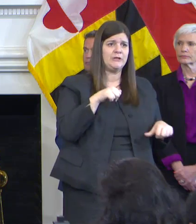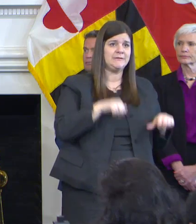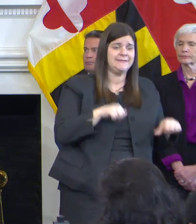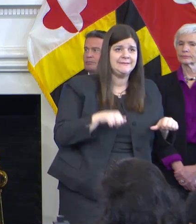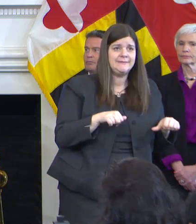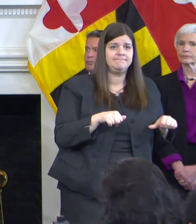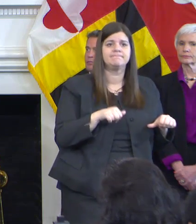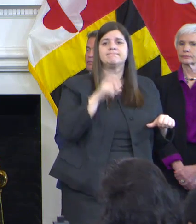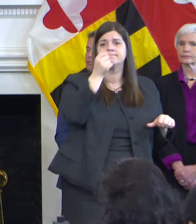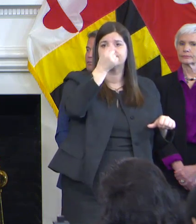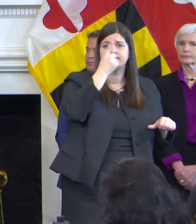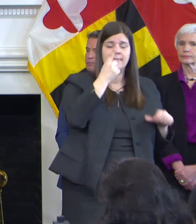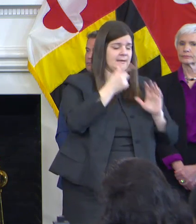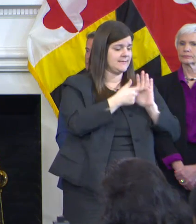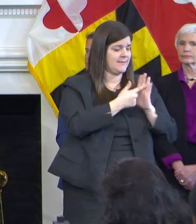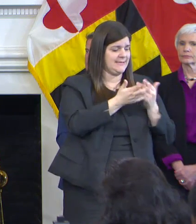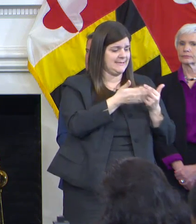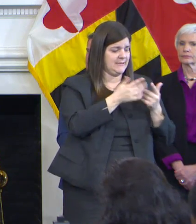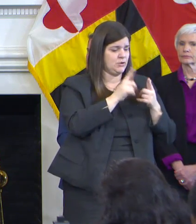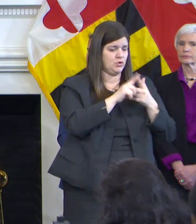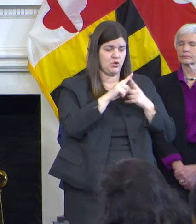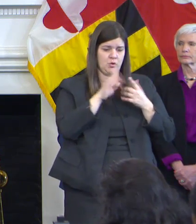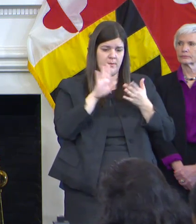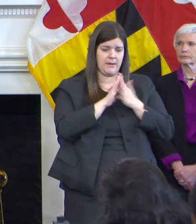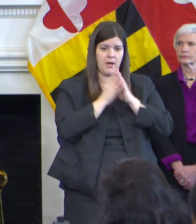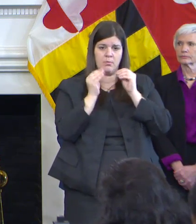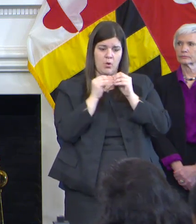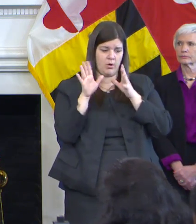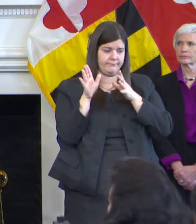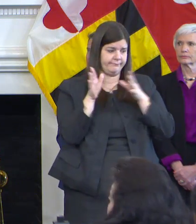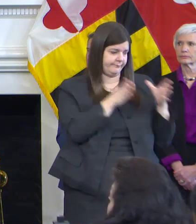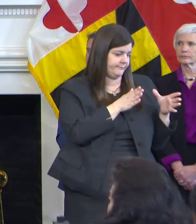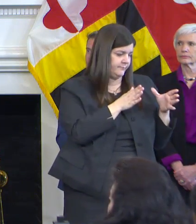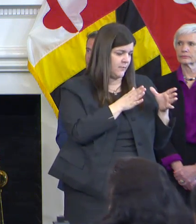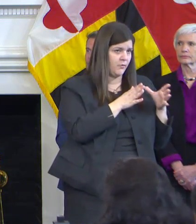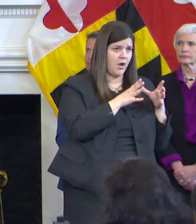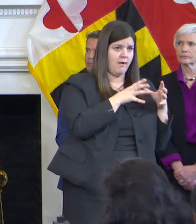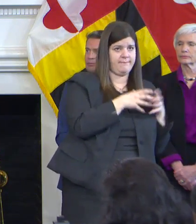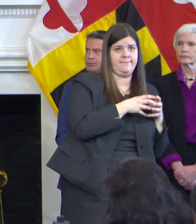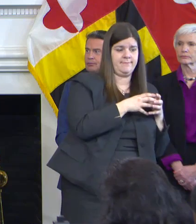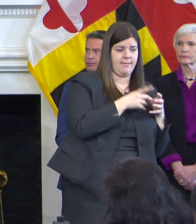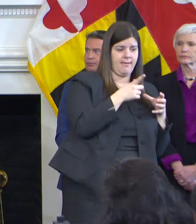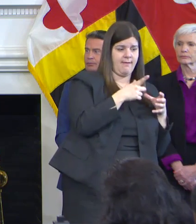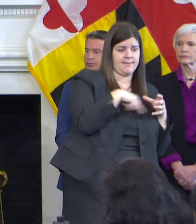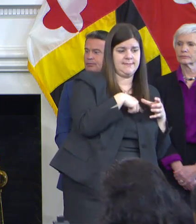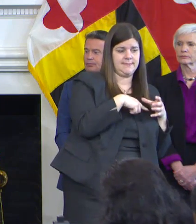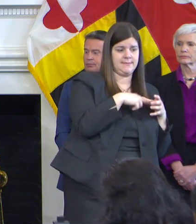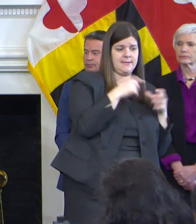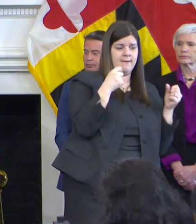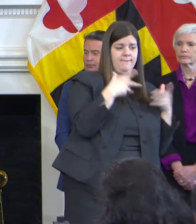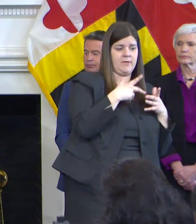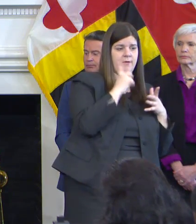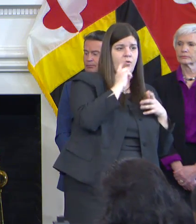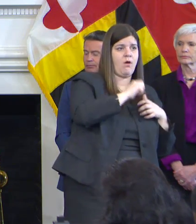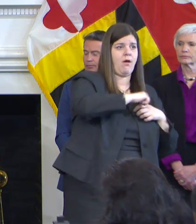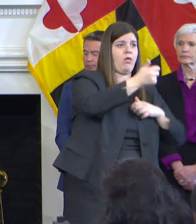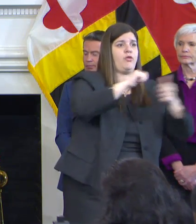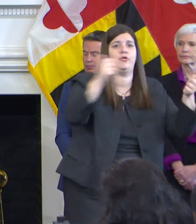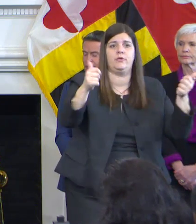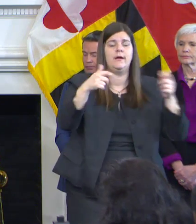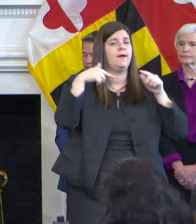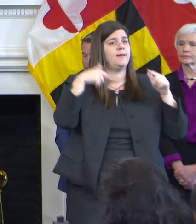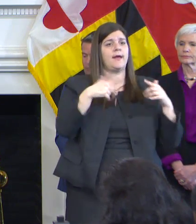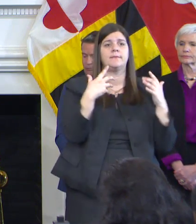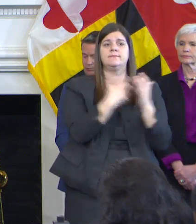drop into a tribal mentality, a fear of the other. This is the time like none other in Maryland,